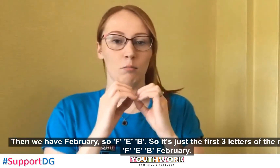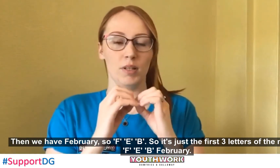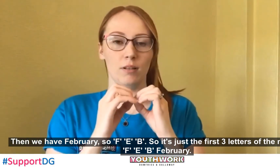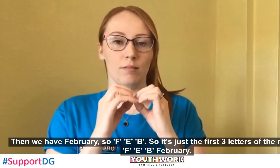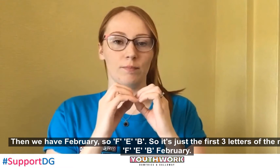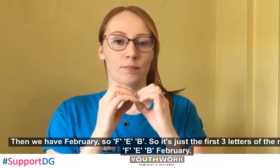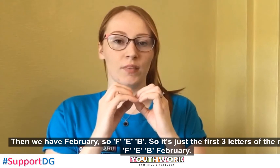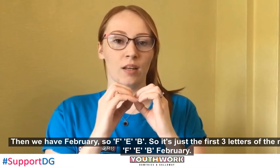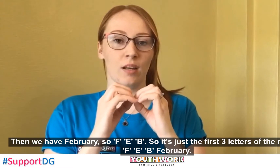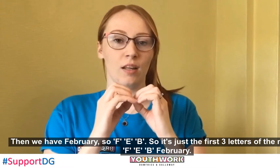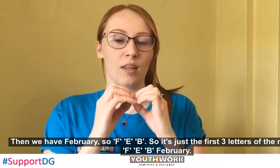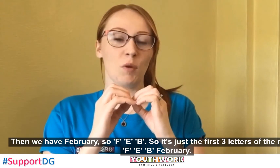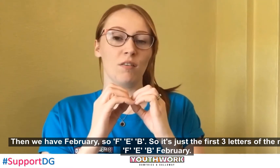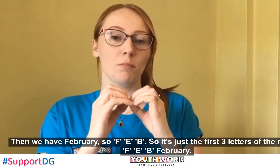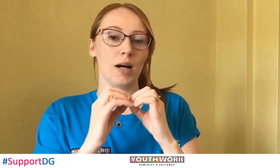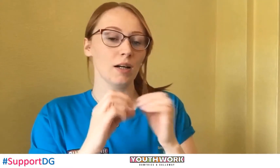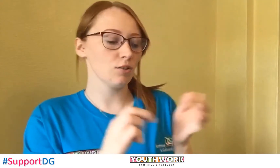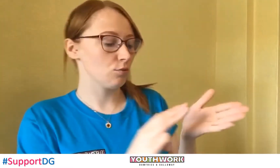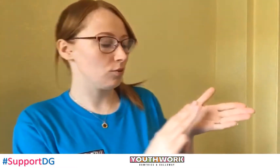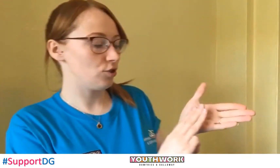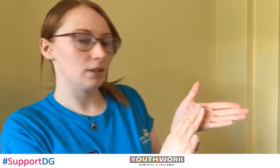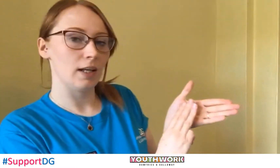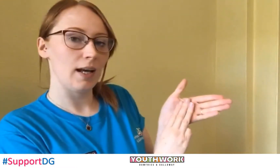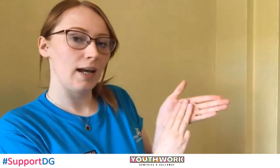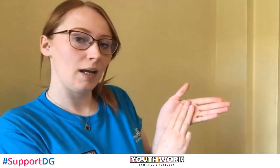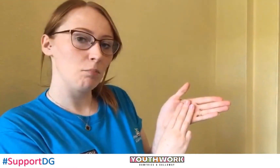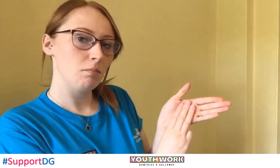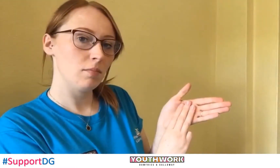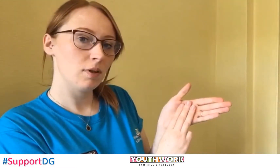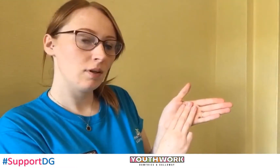F-E-B. Then we have March, which is